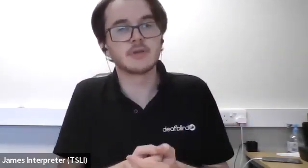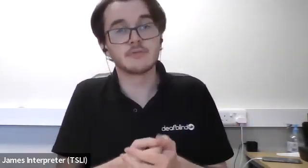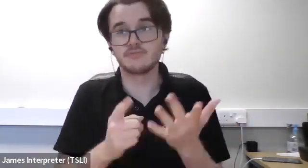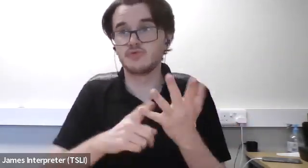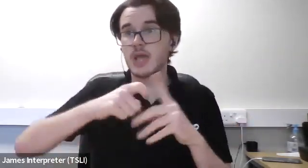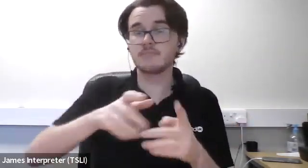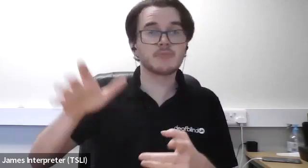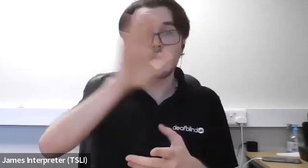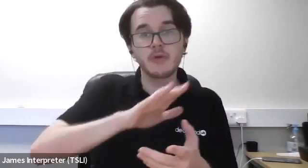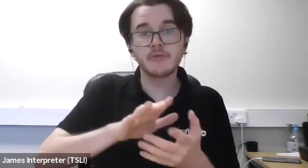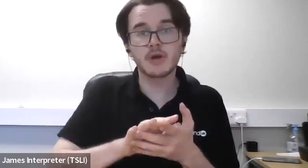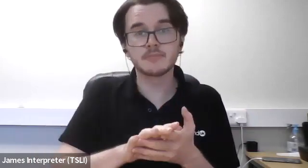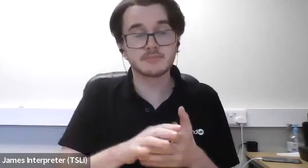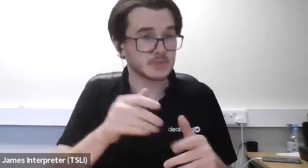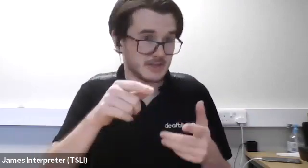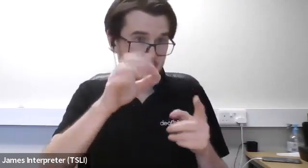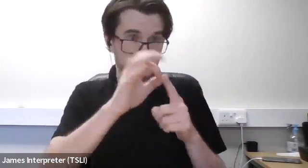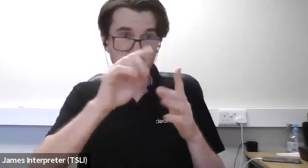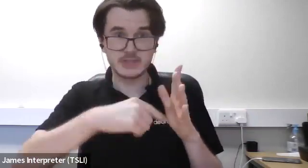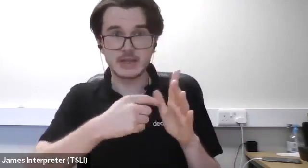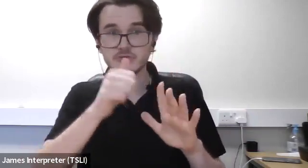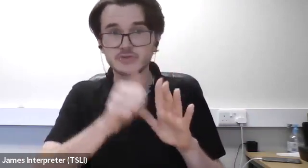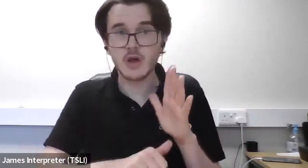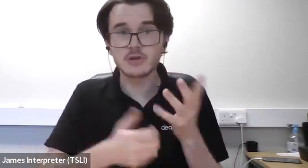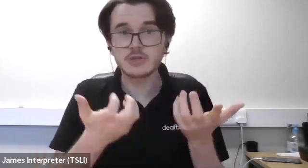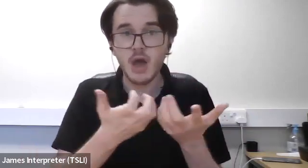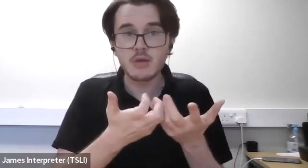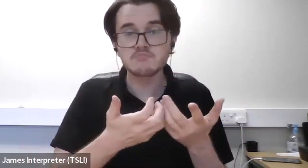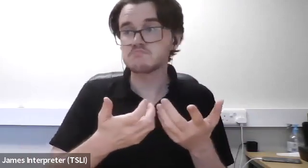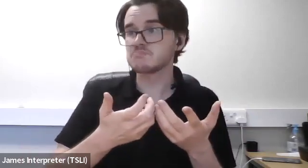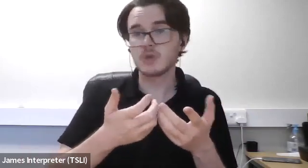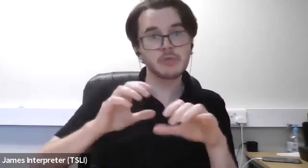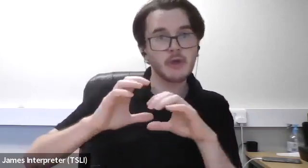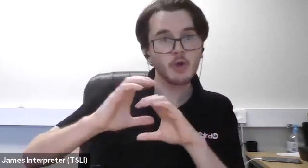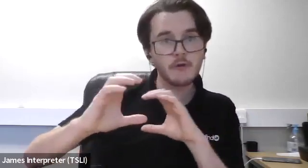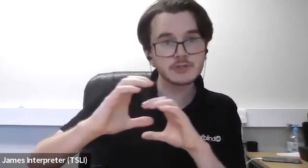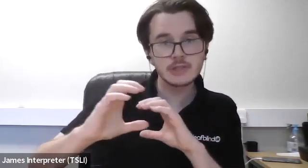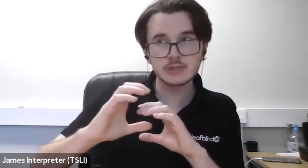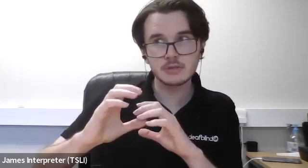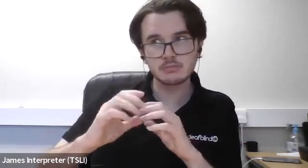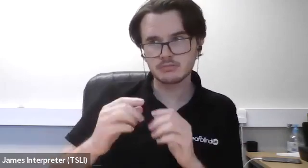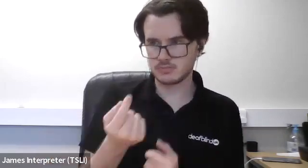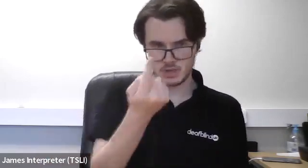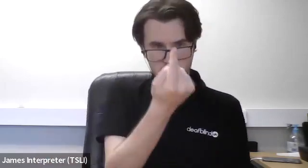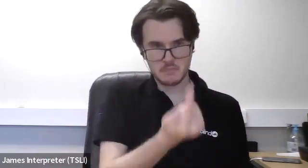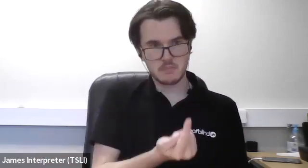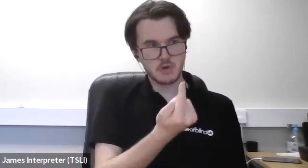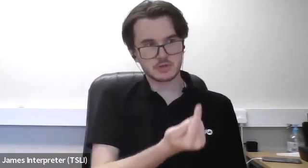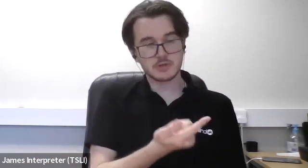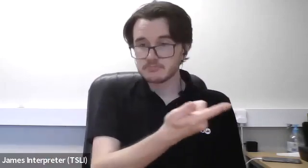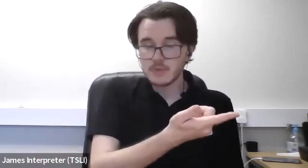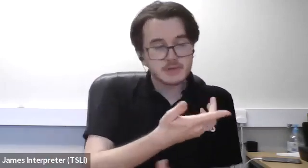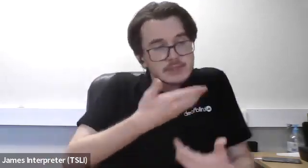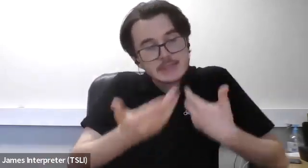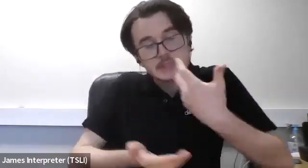That project begins with a conversation, which effectively gives the individual a chance to explain their own particular feelings